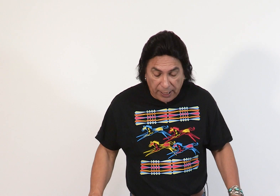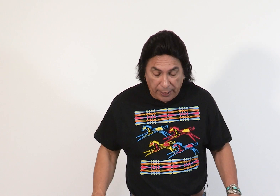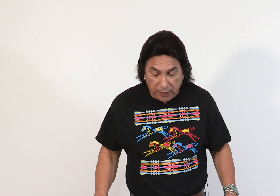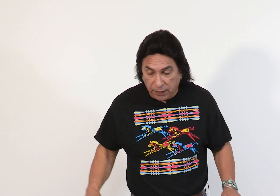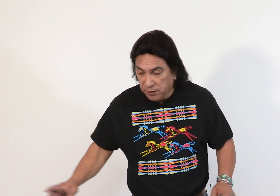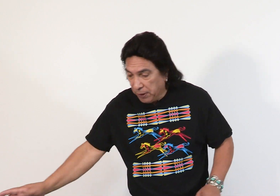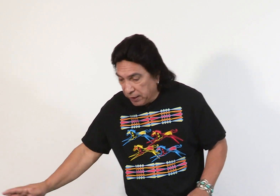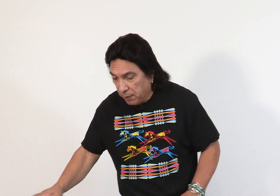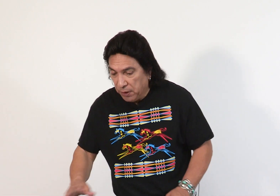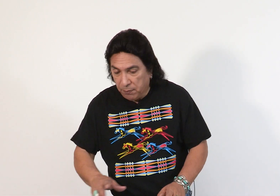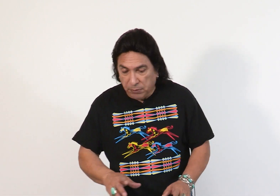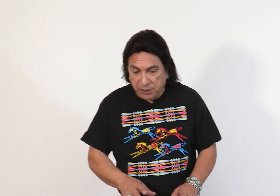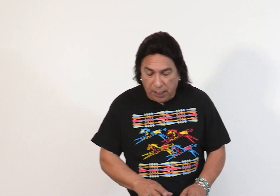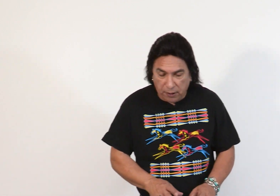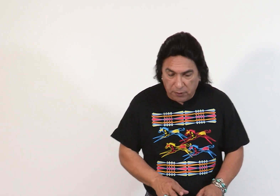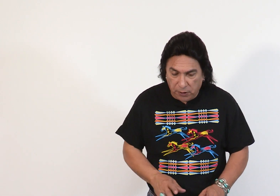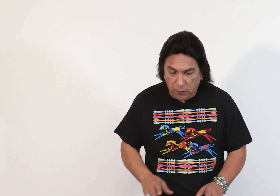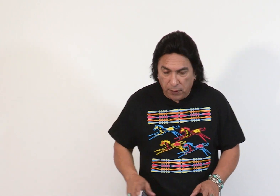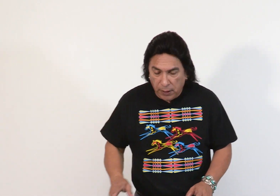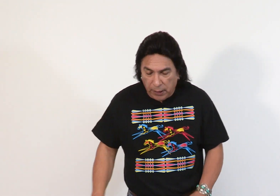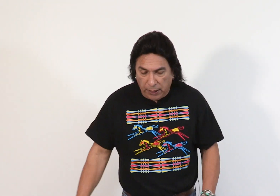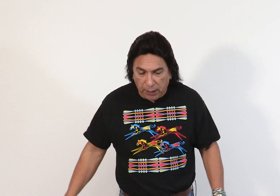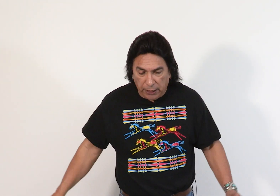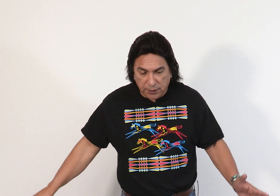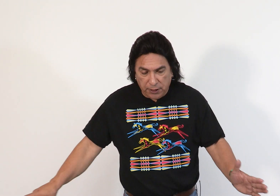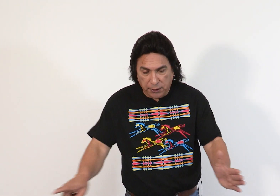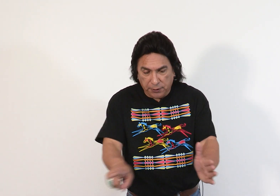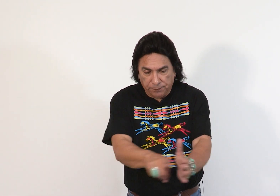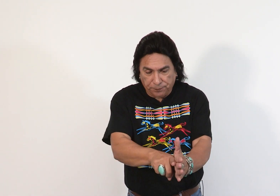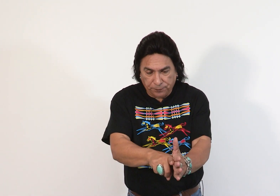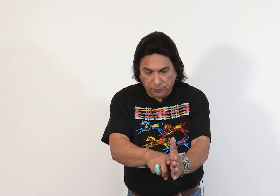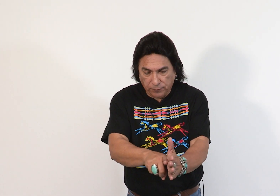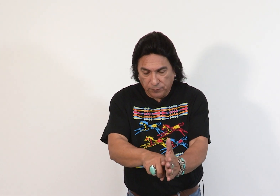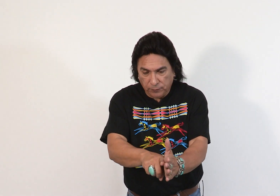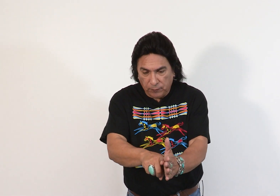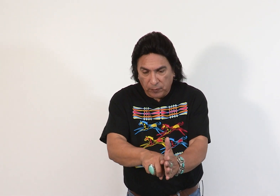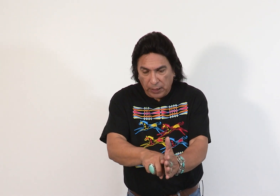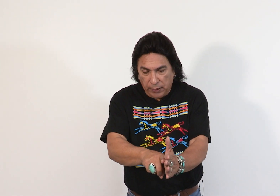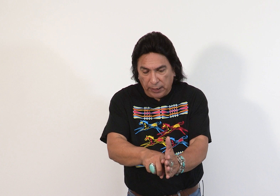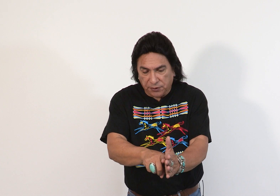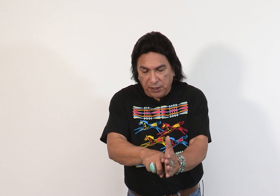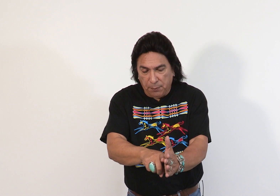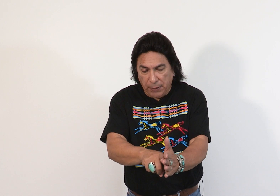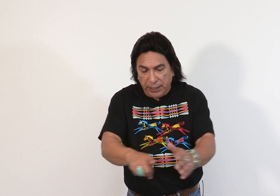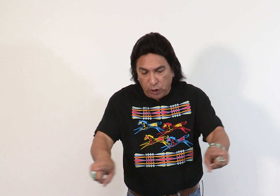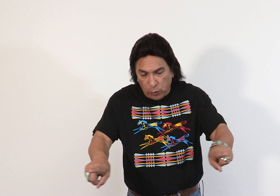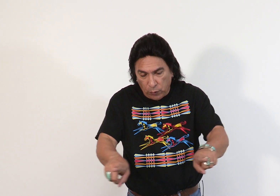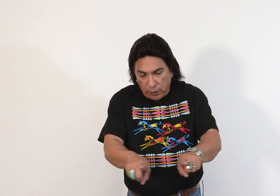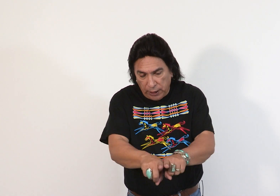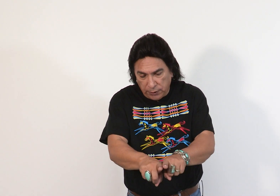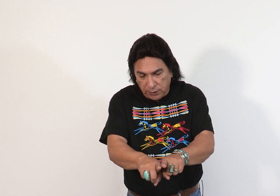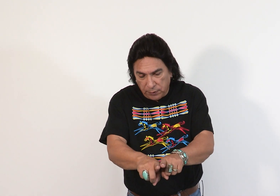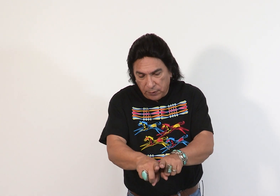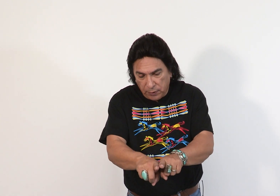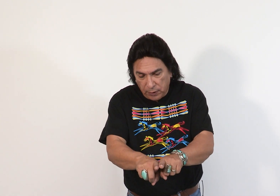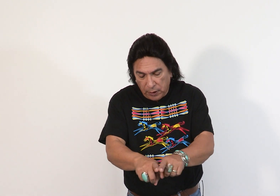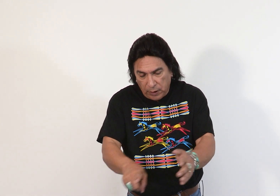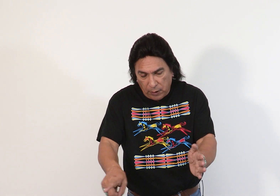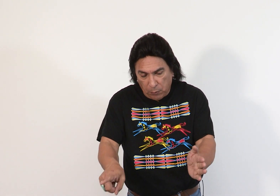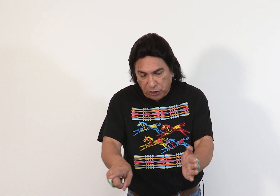beside, like somebody coming up beside of you, is this. Now some may do this, but you can